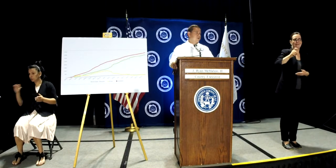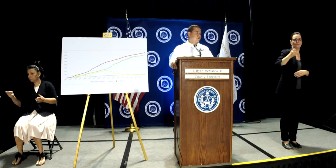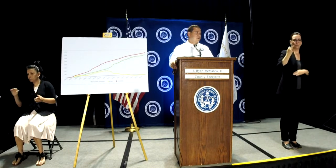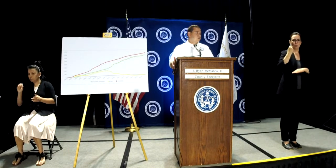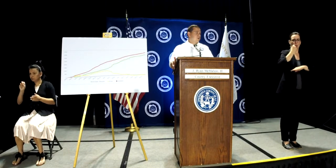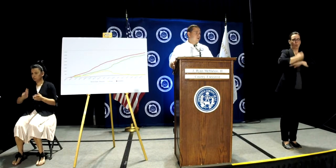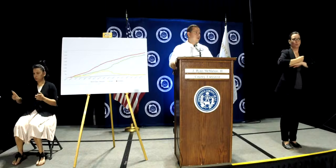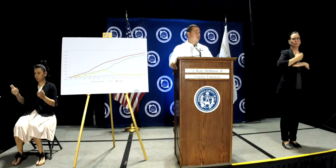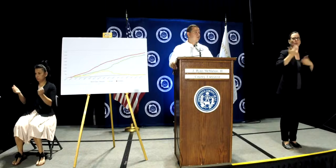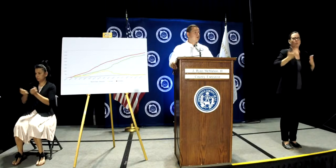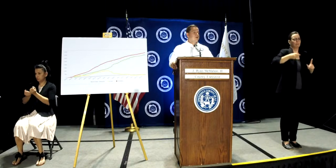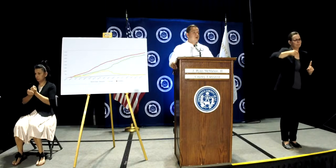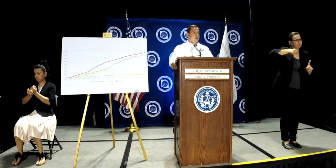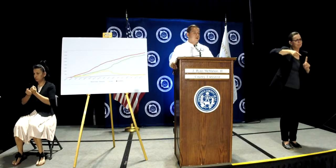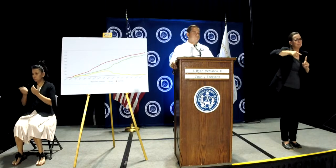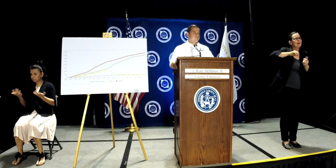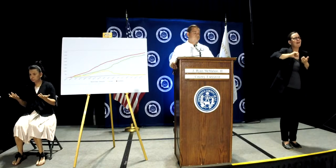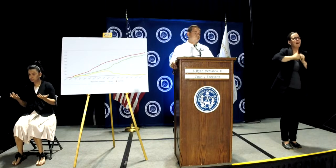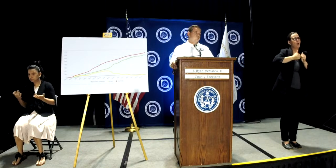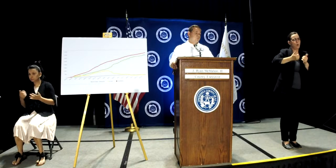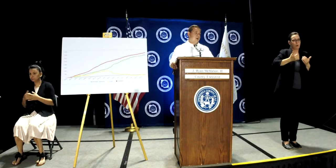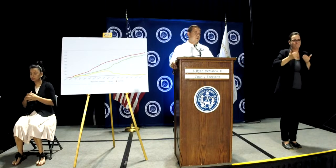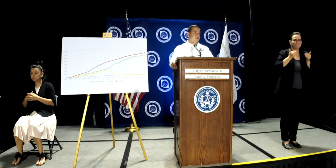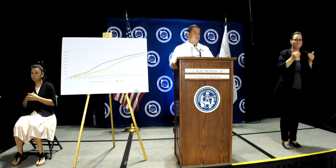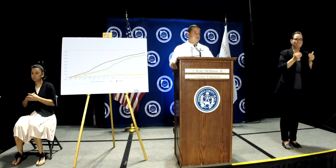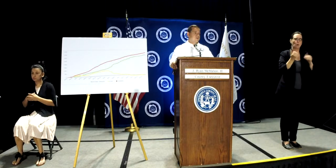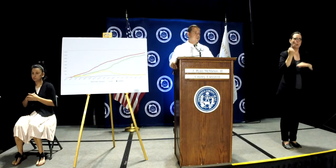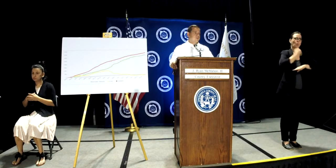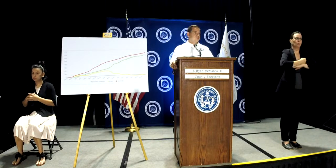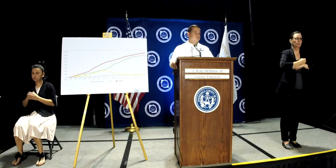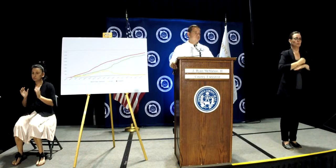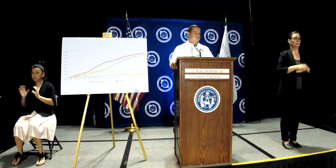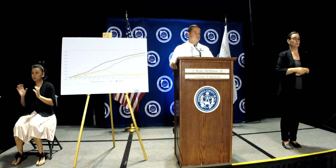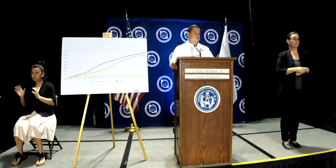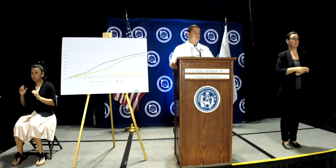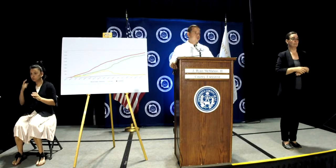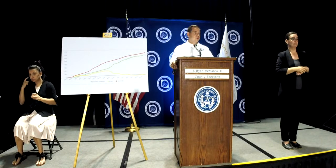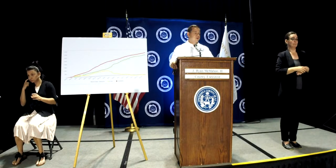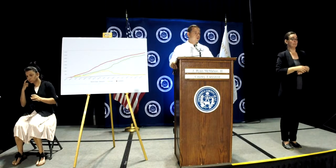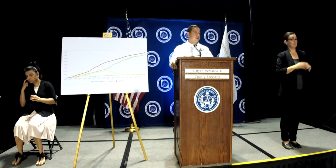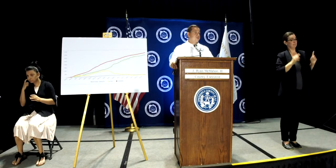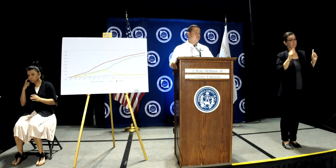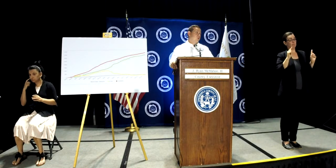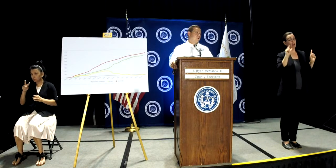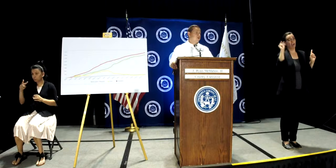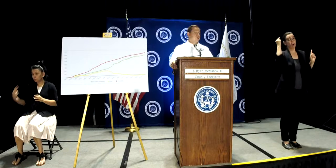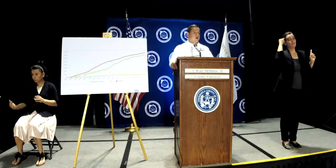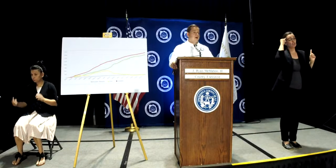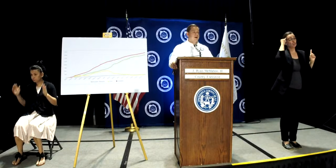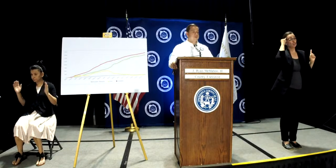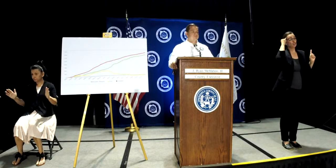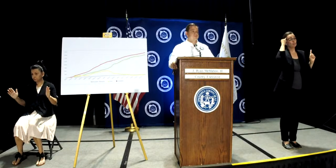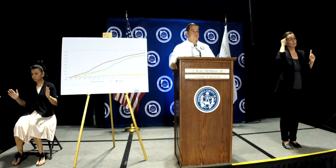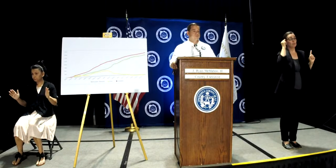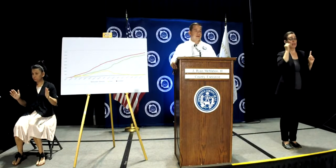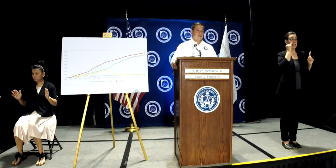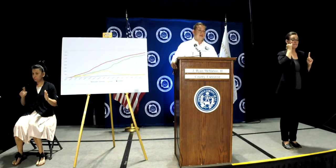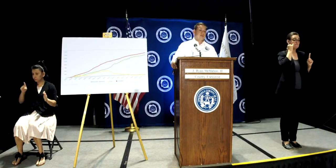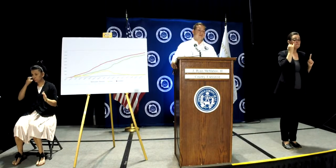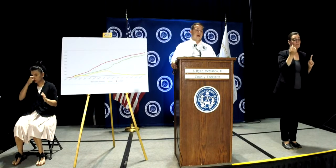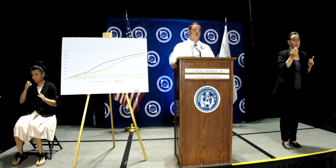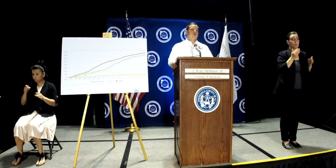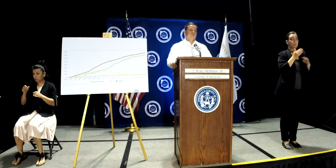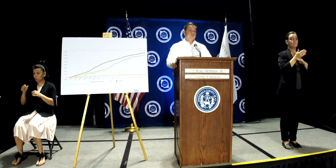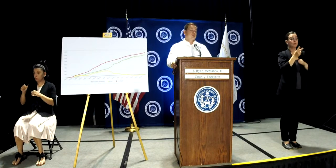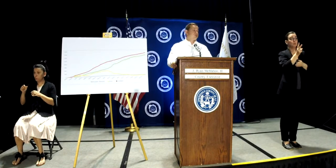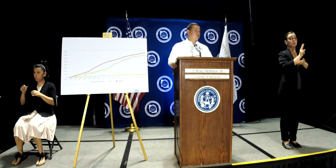2 weeks, if that's what it is, we probably think it's that's pretty aggressive, but I